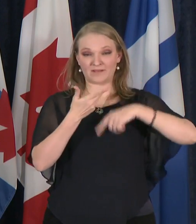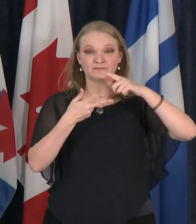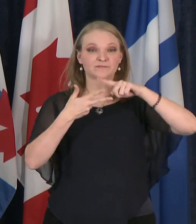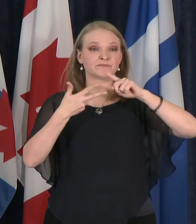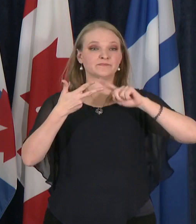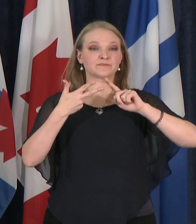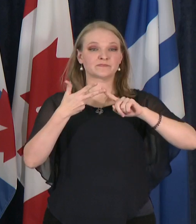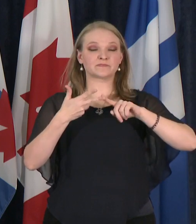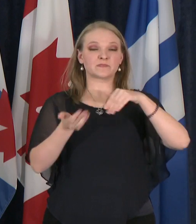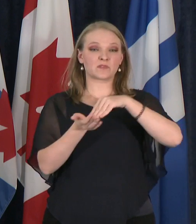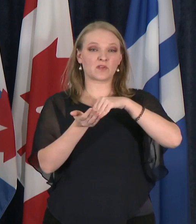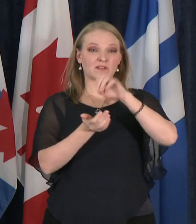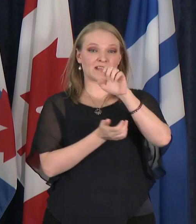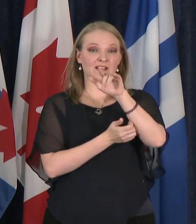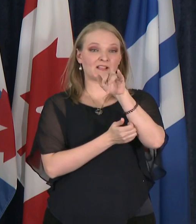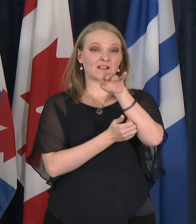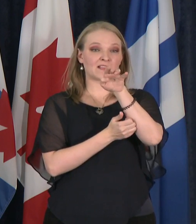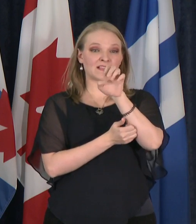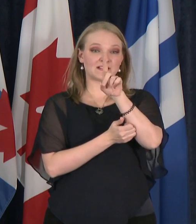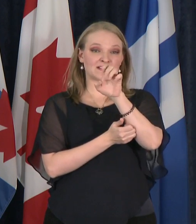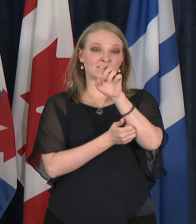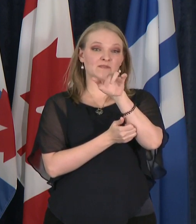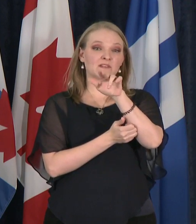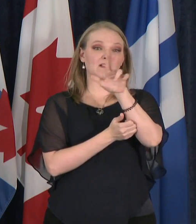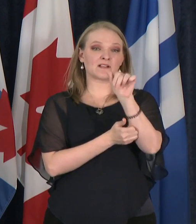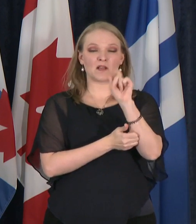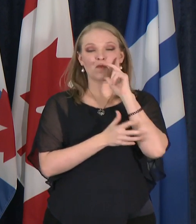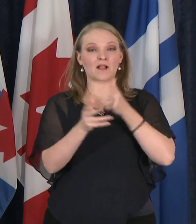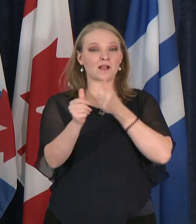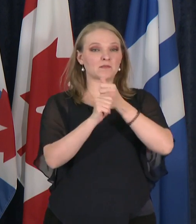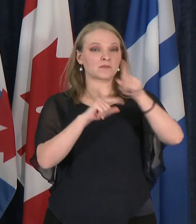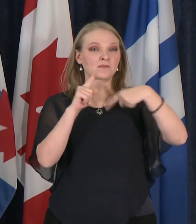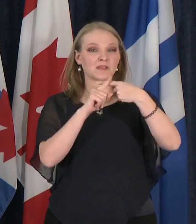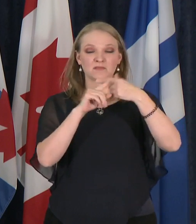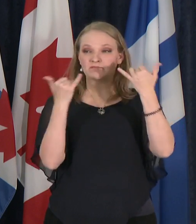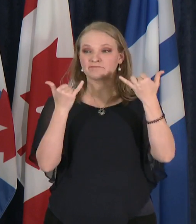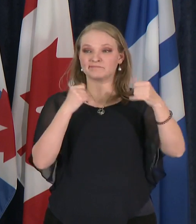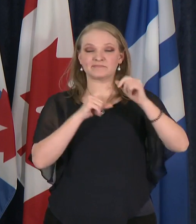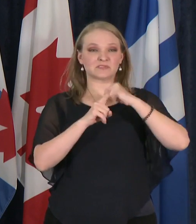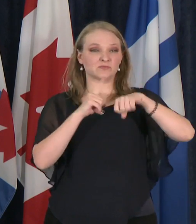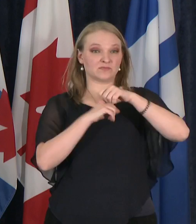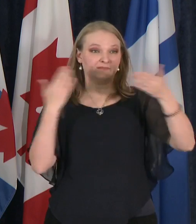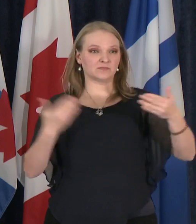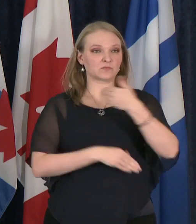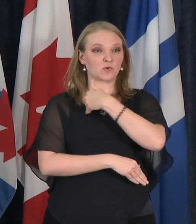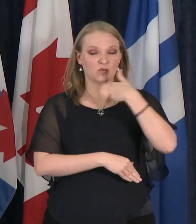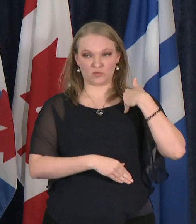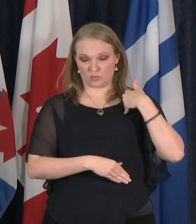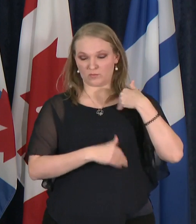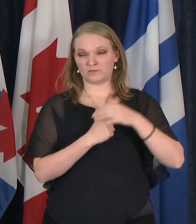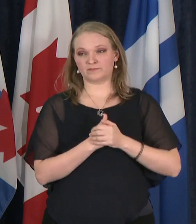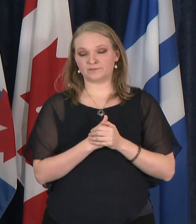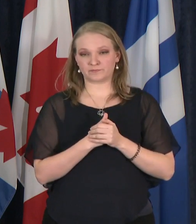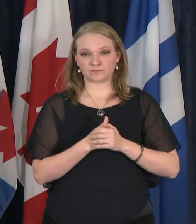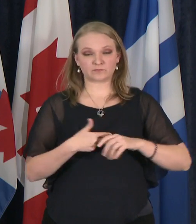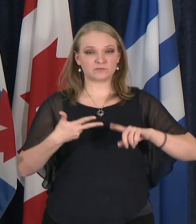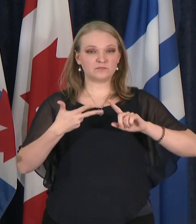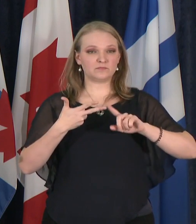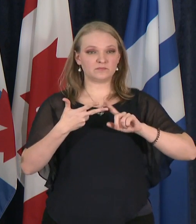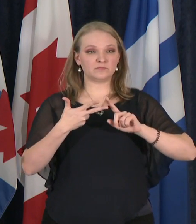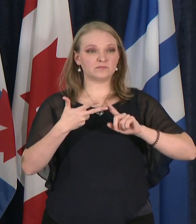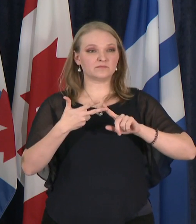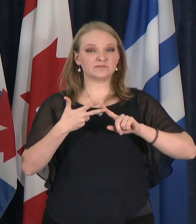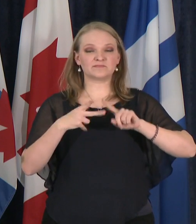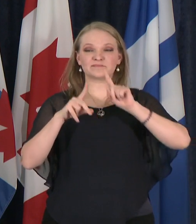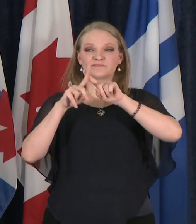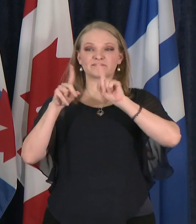Dr. Eileen Davila, Medical Officer of Health, who will update you on the current situation in Toronto. We have a number of key city division